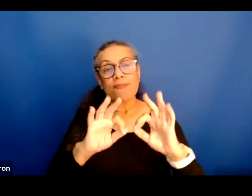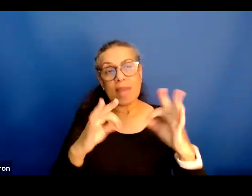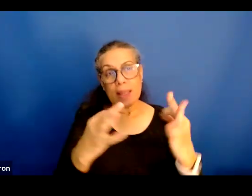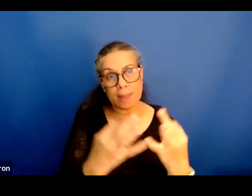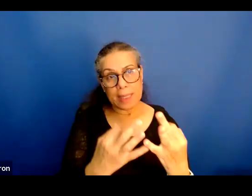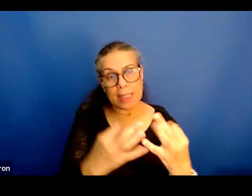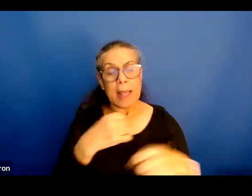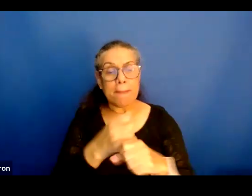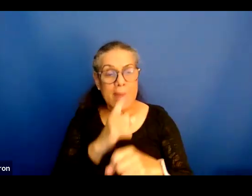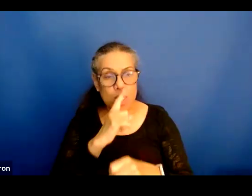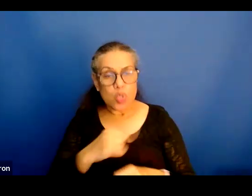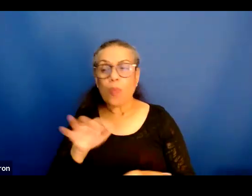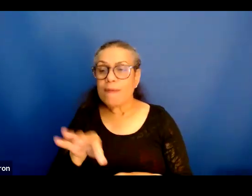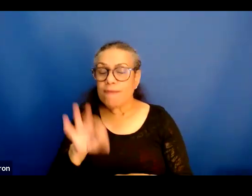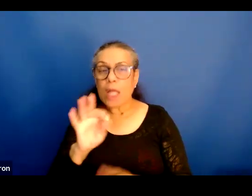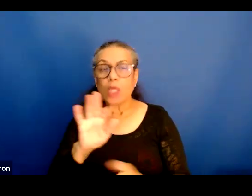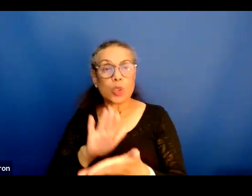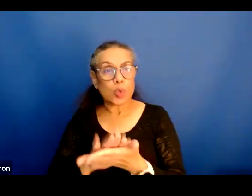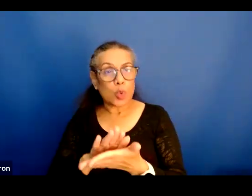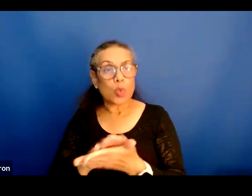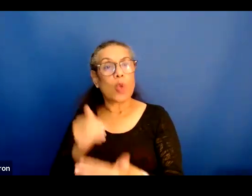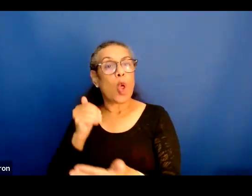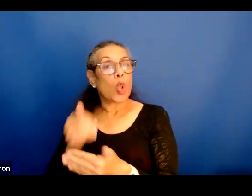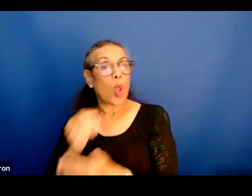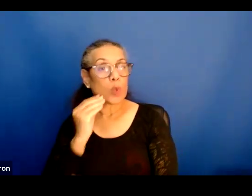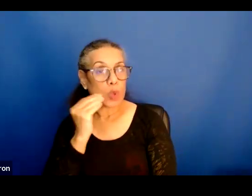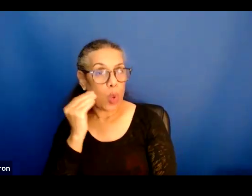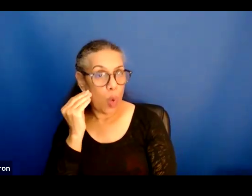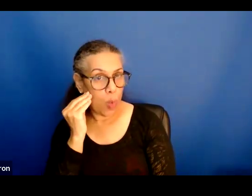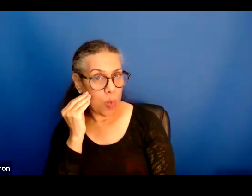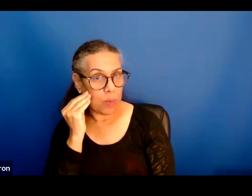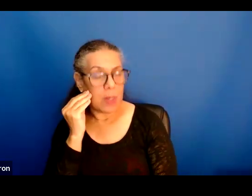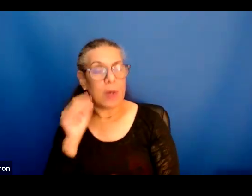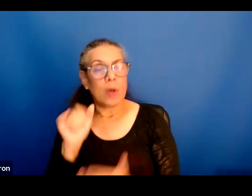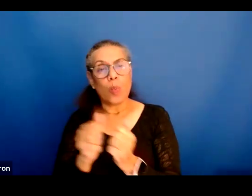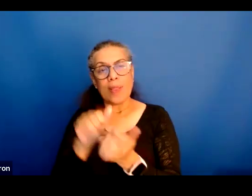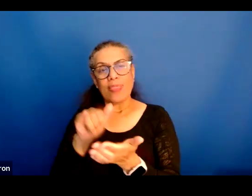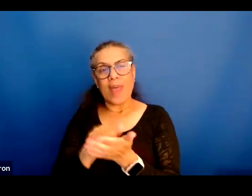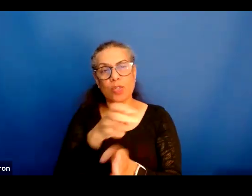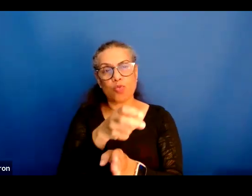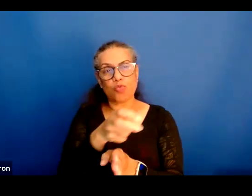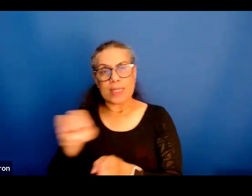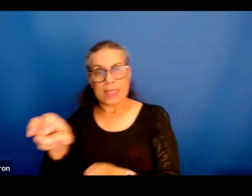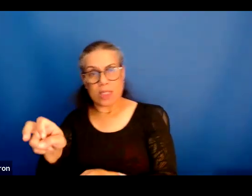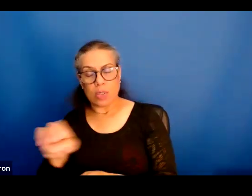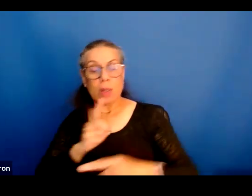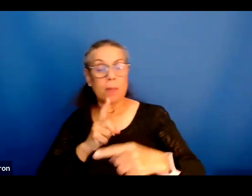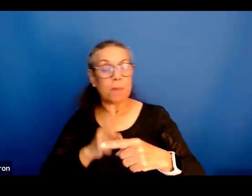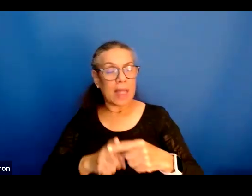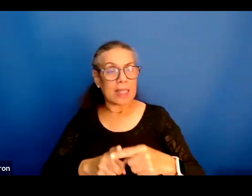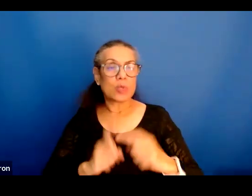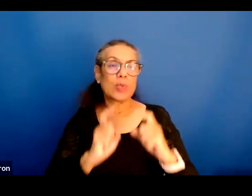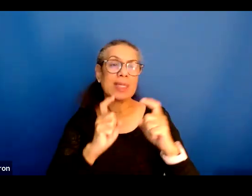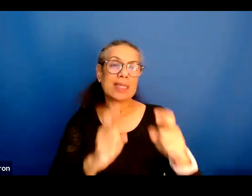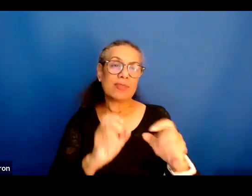sure that we can find a school close to that child's home as part of the transition. We also provide opportunities for the parent and the